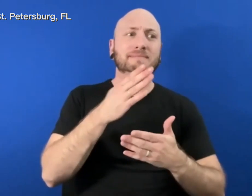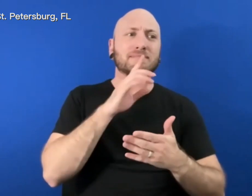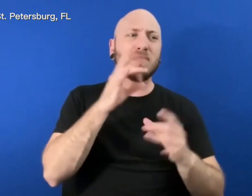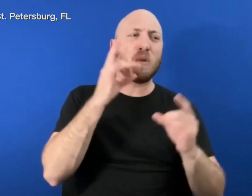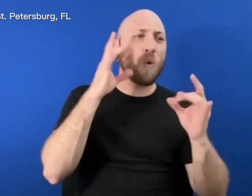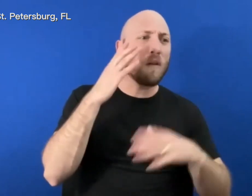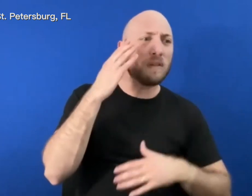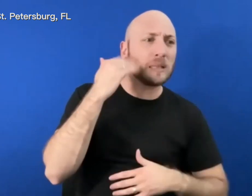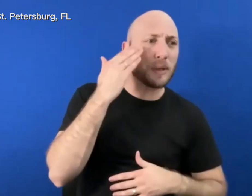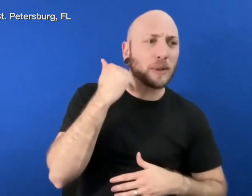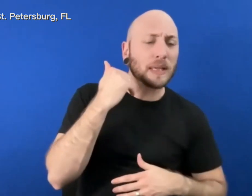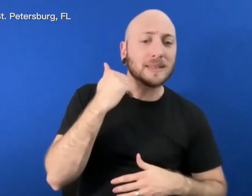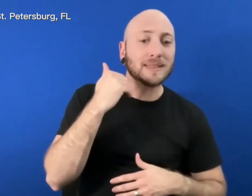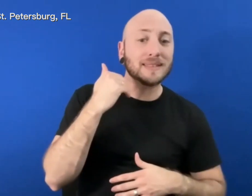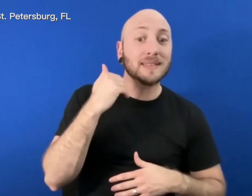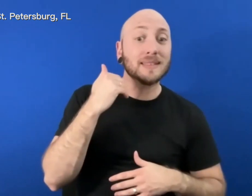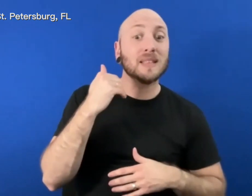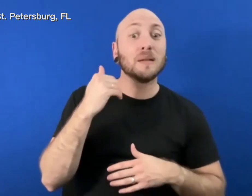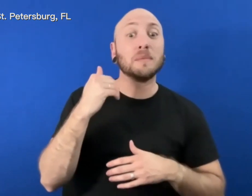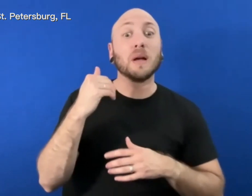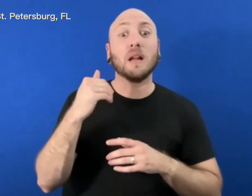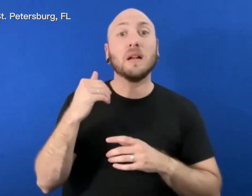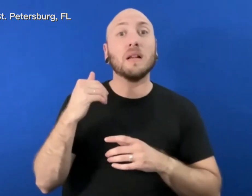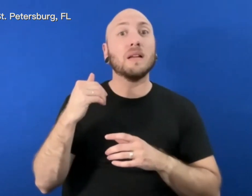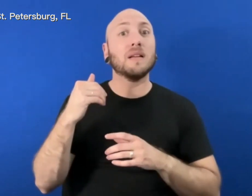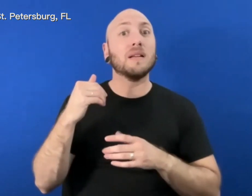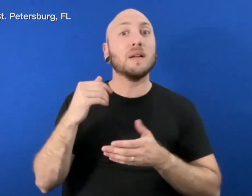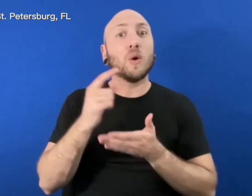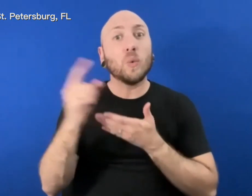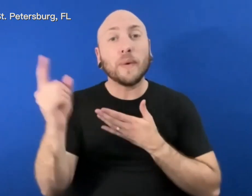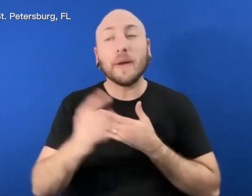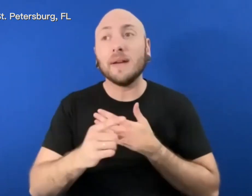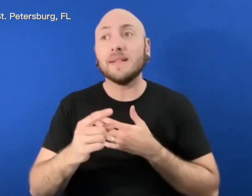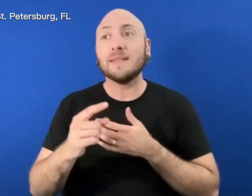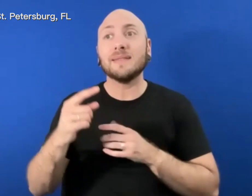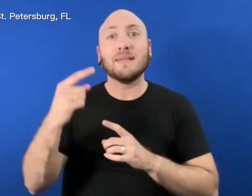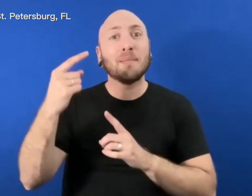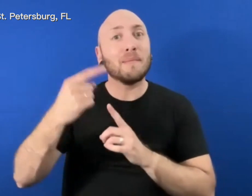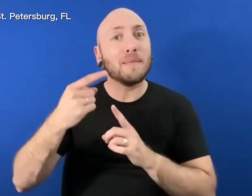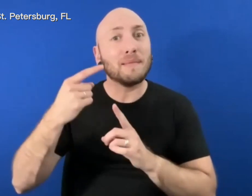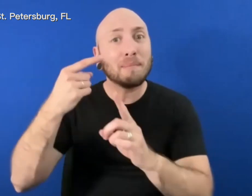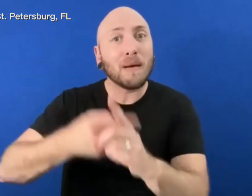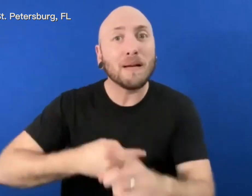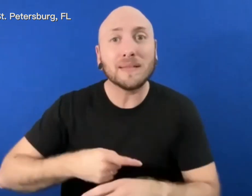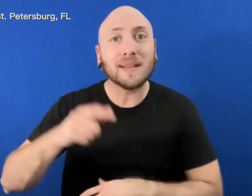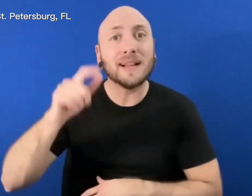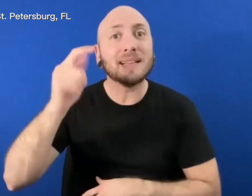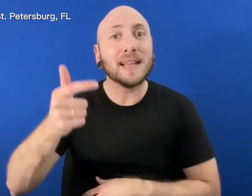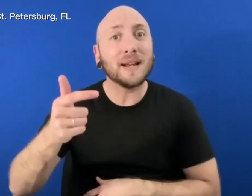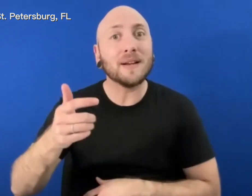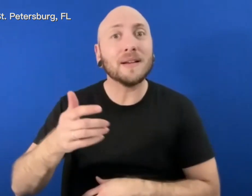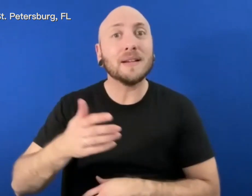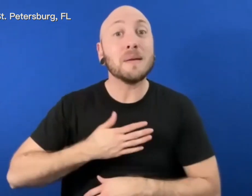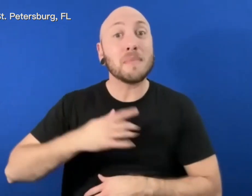after or a month after the thing that had just happened. And 3 weeks later,